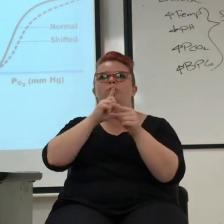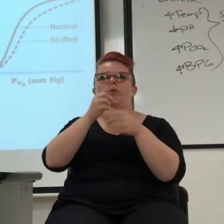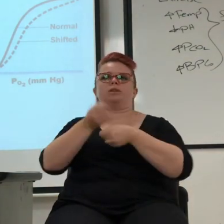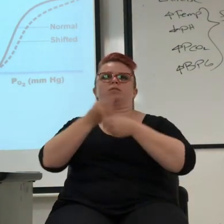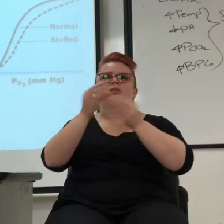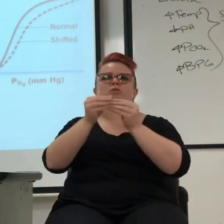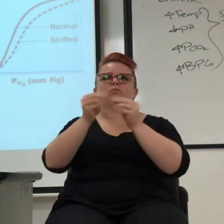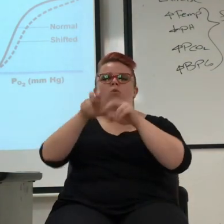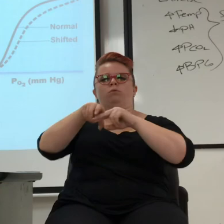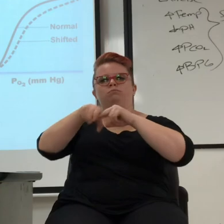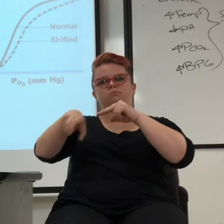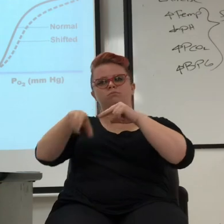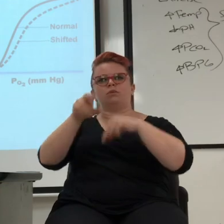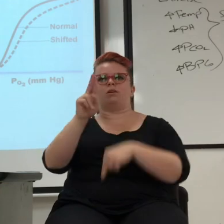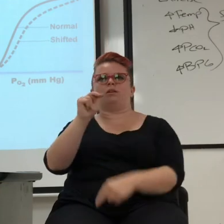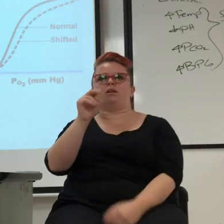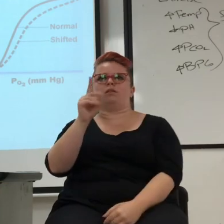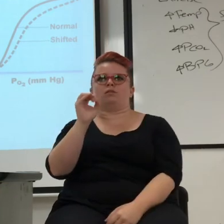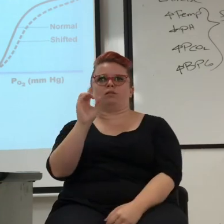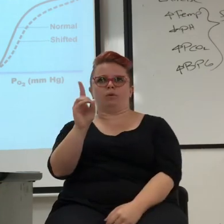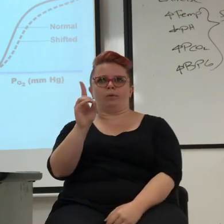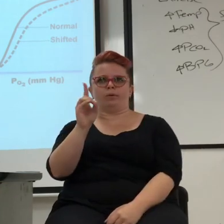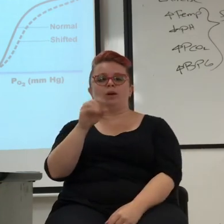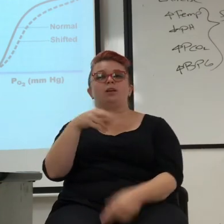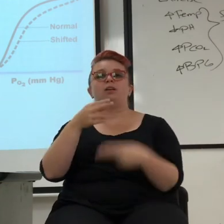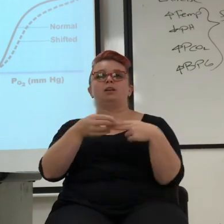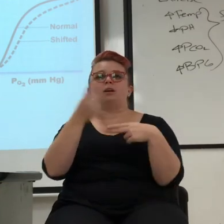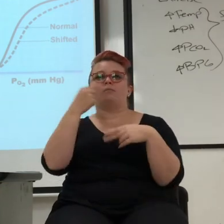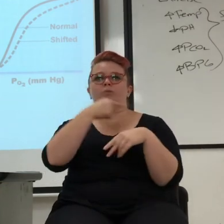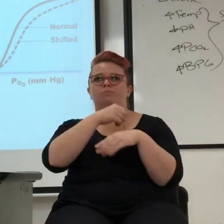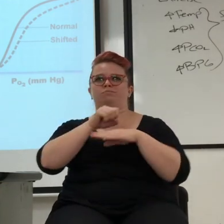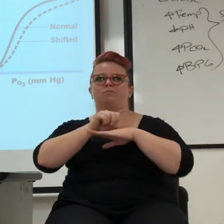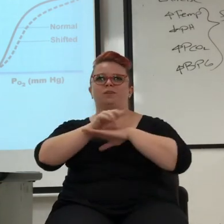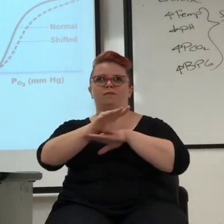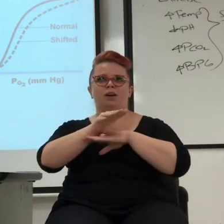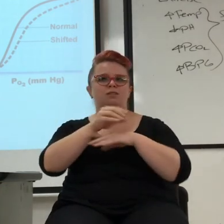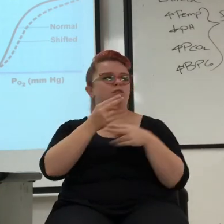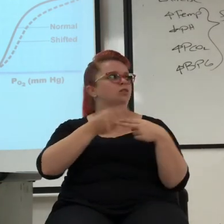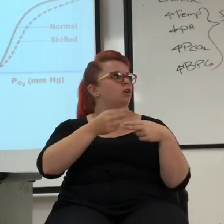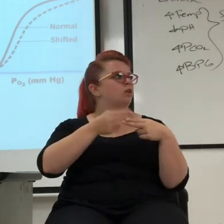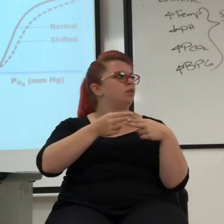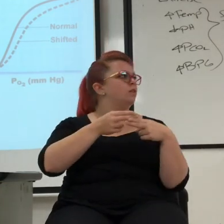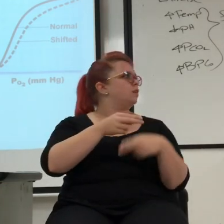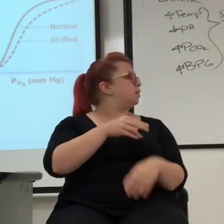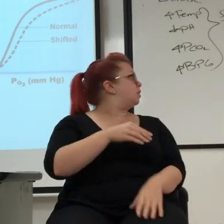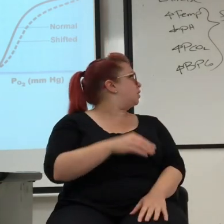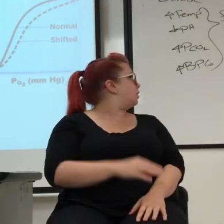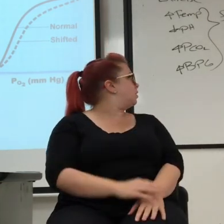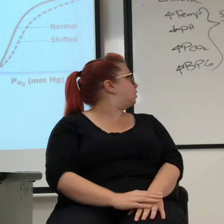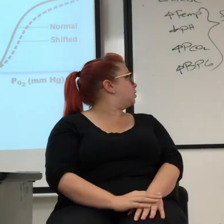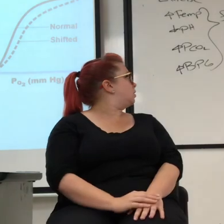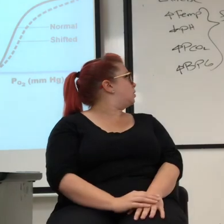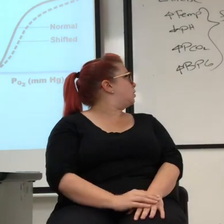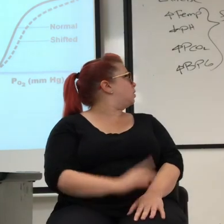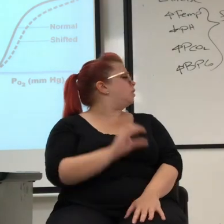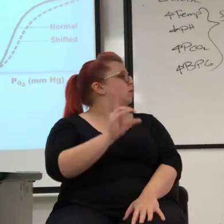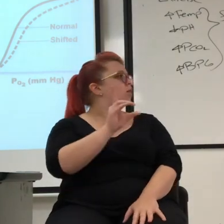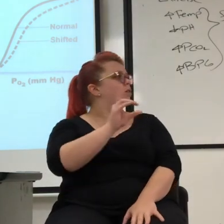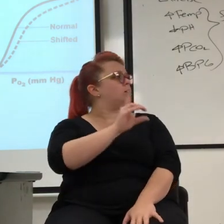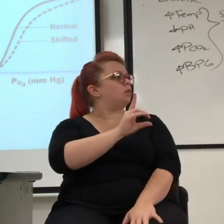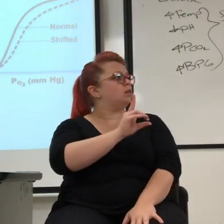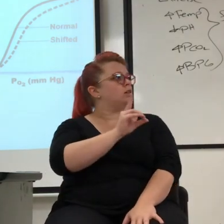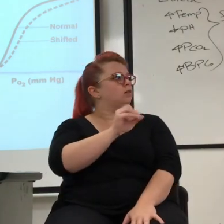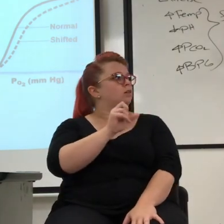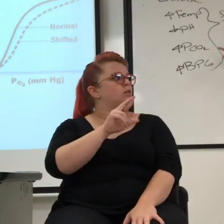name for this effect that I want you to know. It's called the Bohr effect. This right here, with this paragraph I drew,